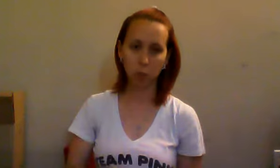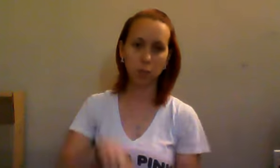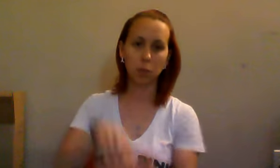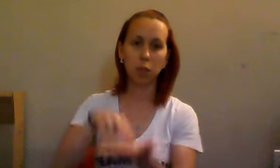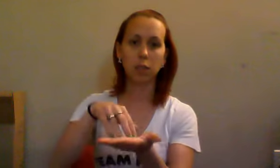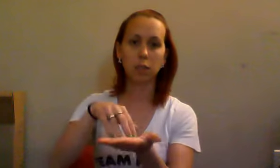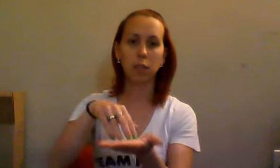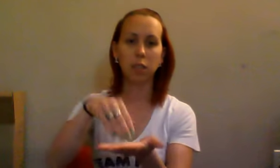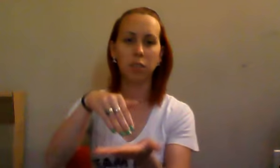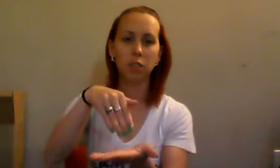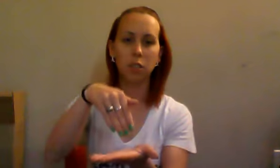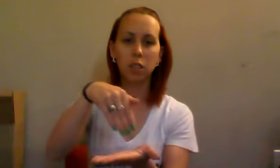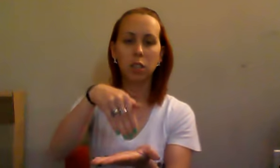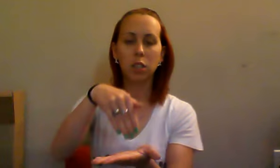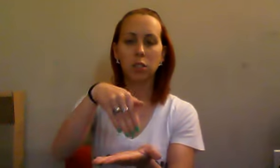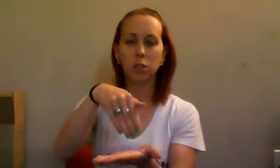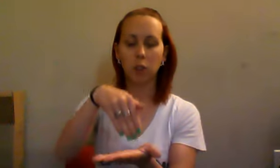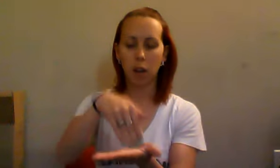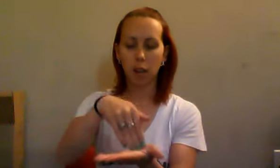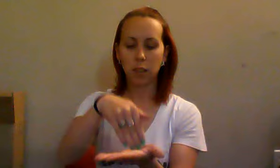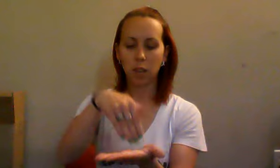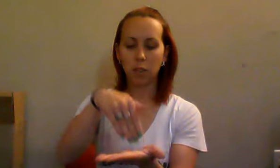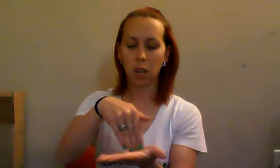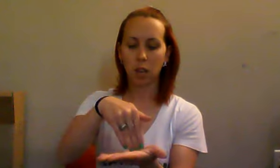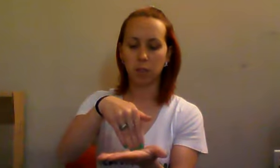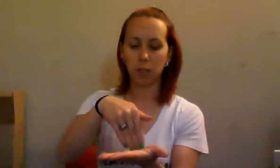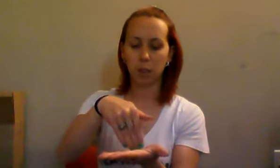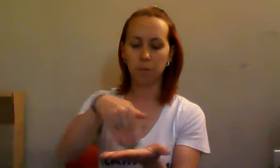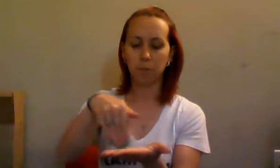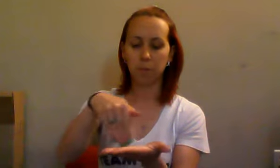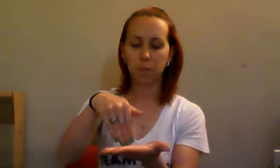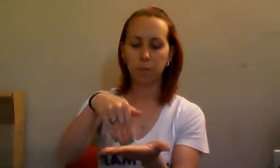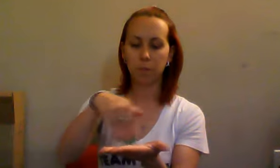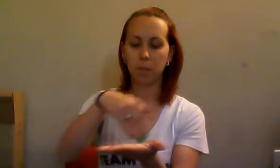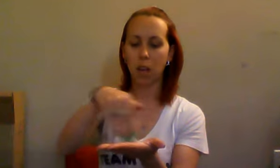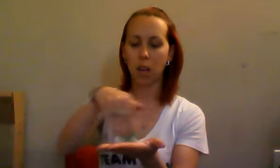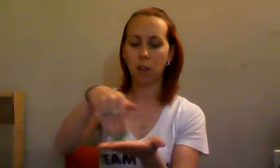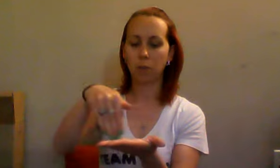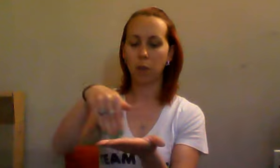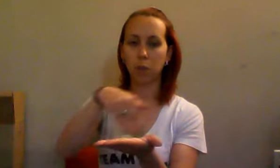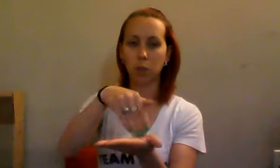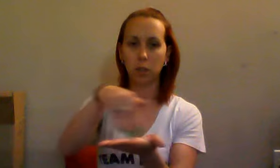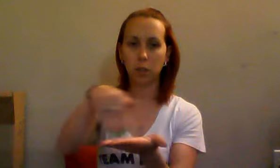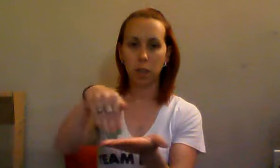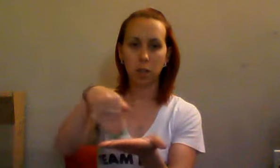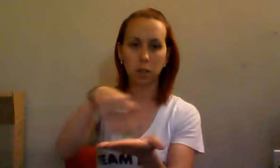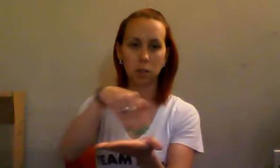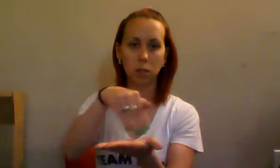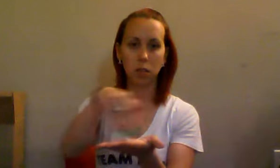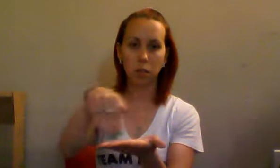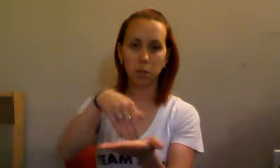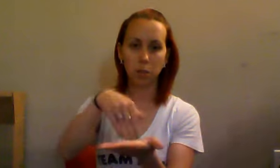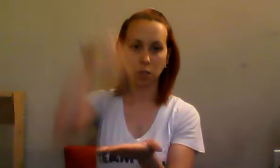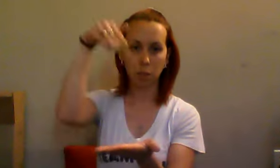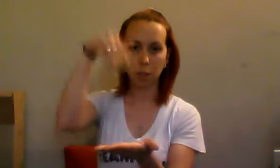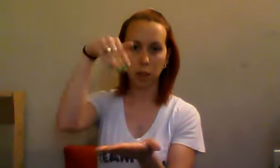but you can't see that in the video. So I think of it as they have a book here and information coming out of the book